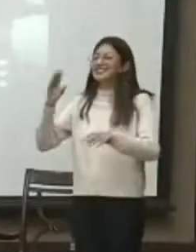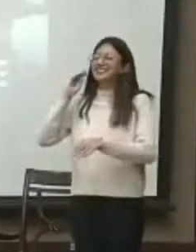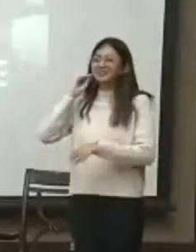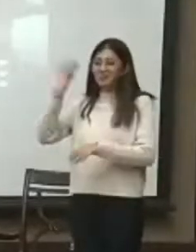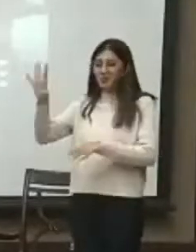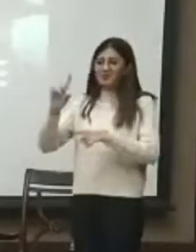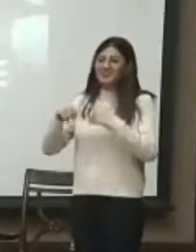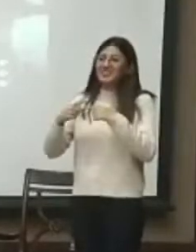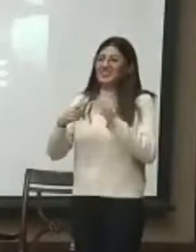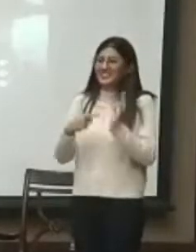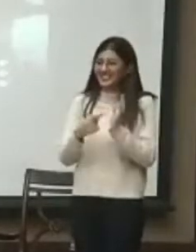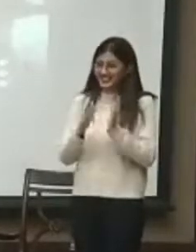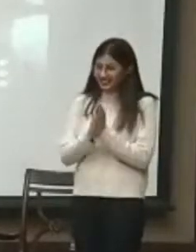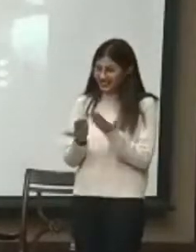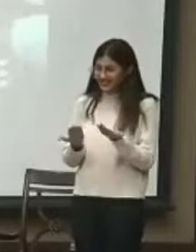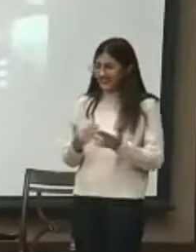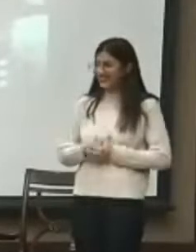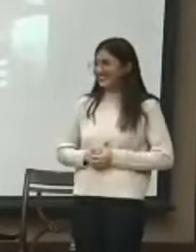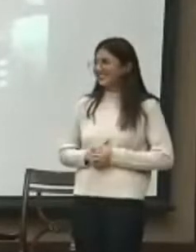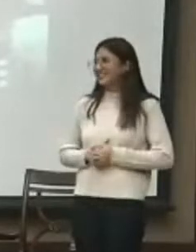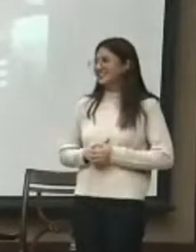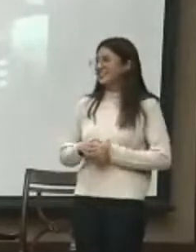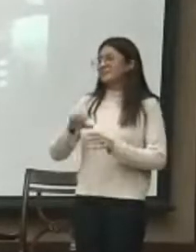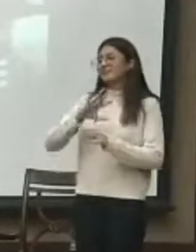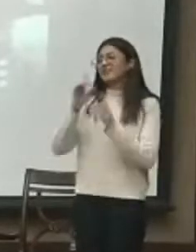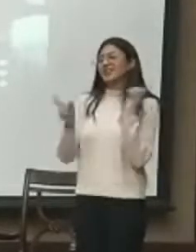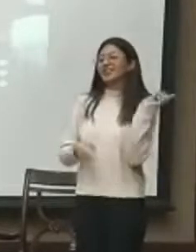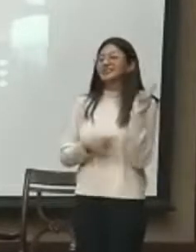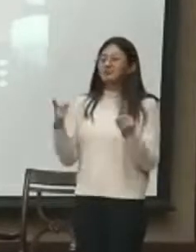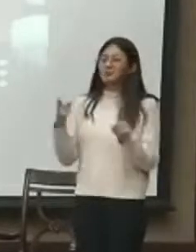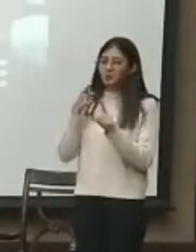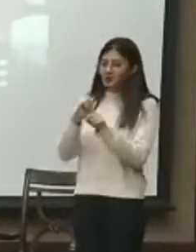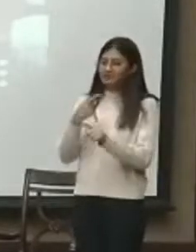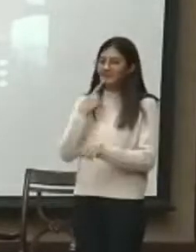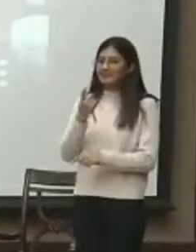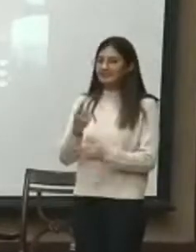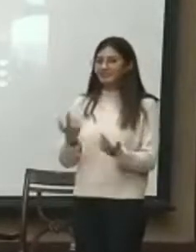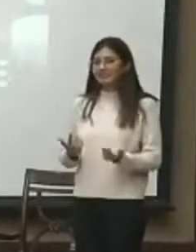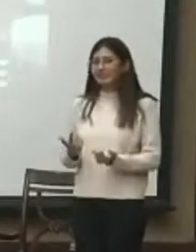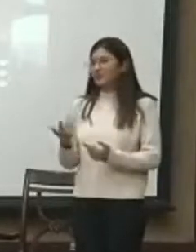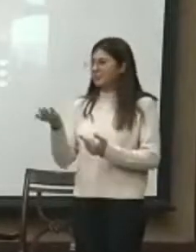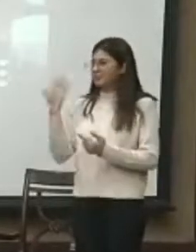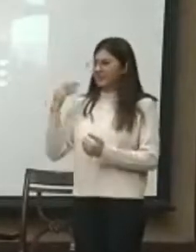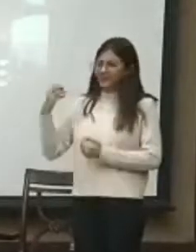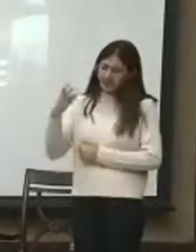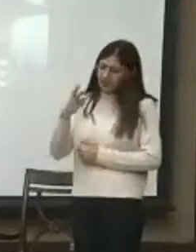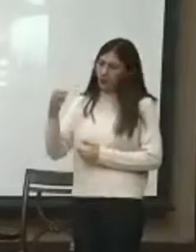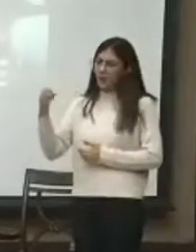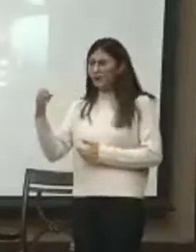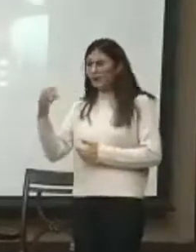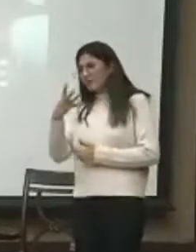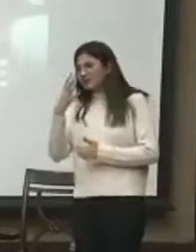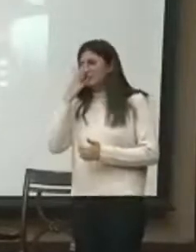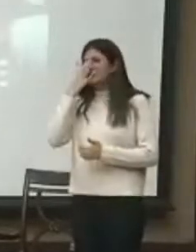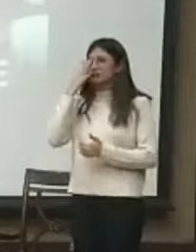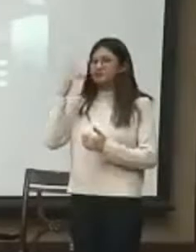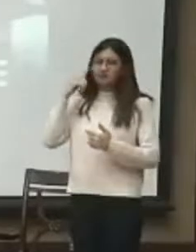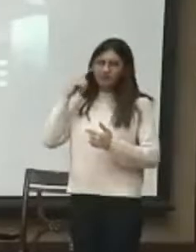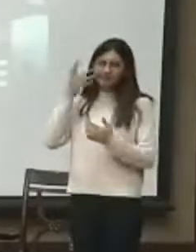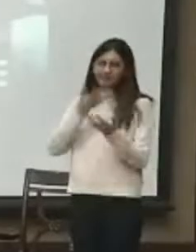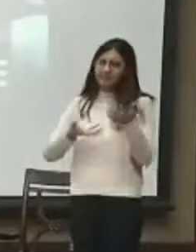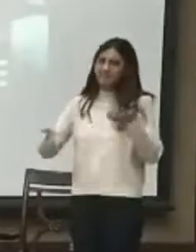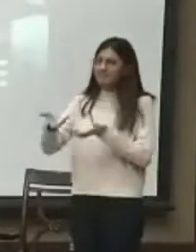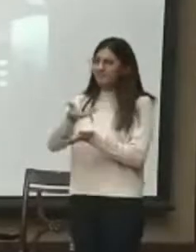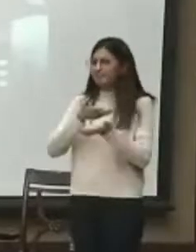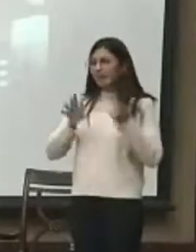so very to the point, I will come. We have been deliberating over the last 3-4 months with the sector, and we've seen what